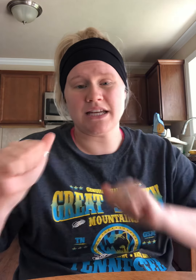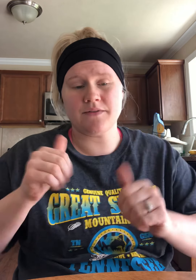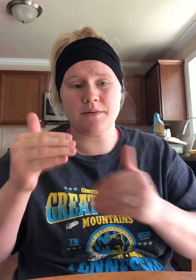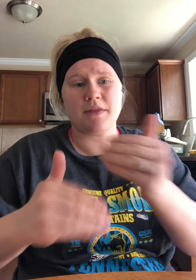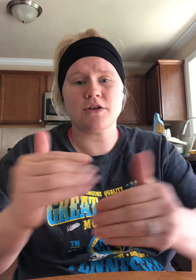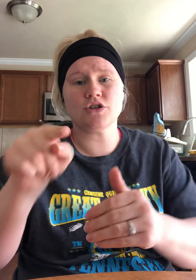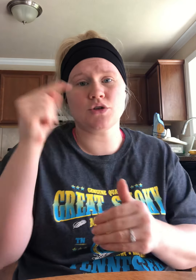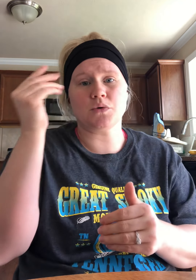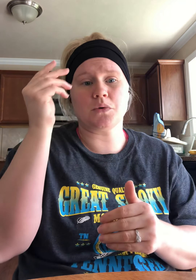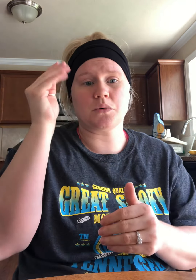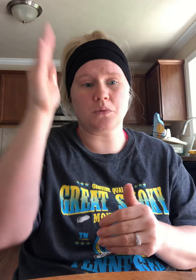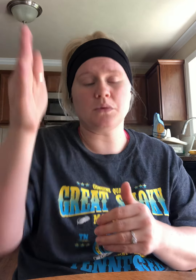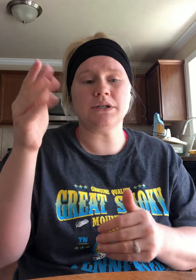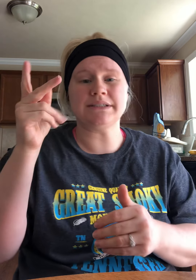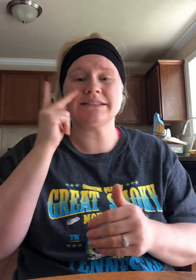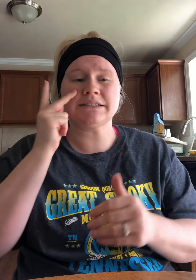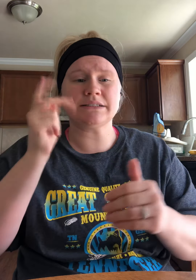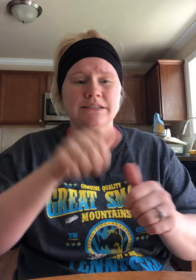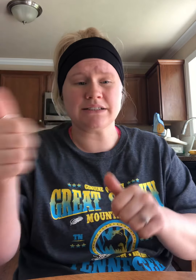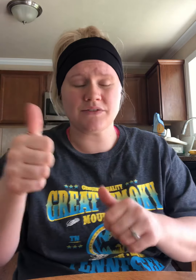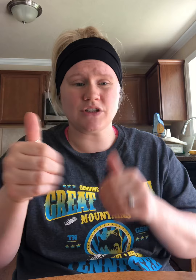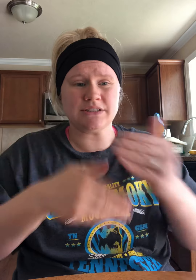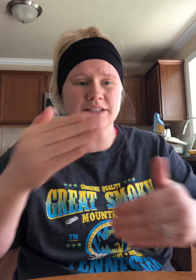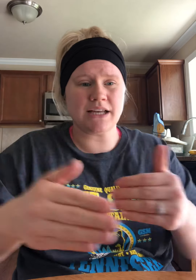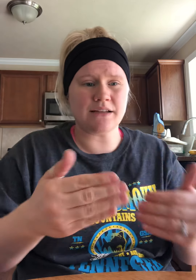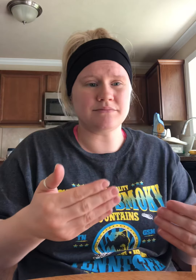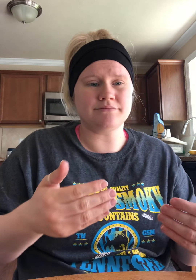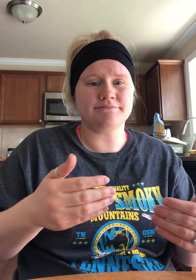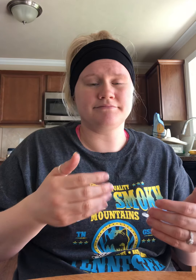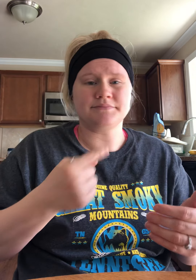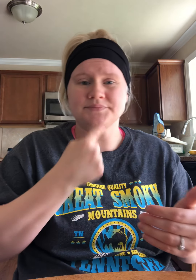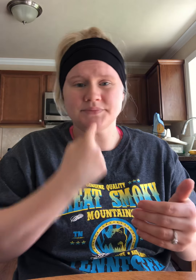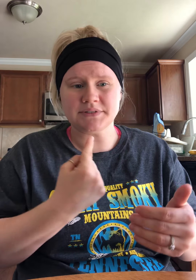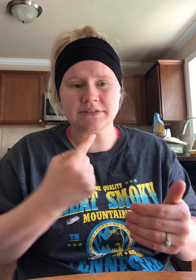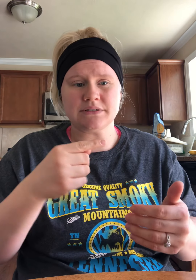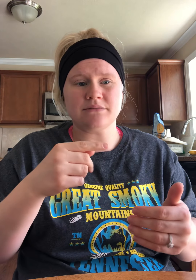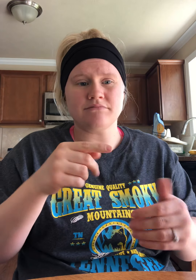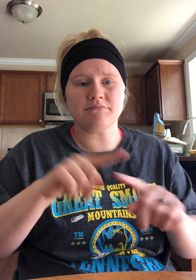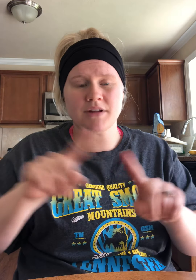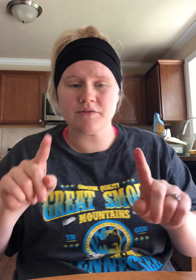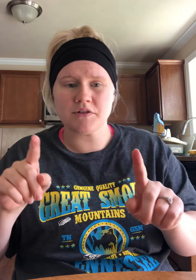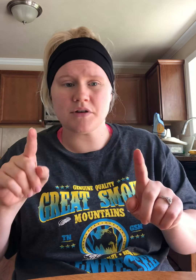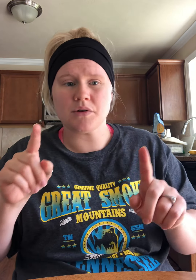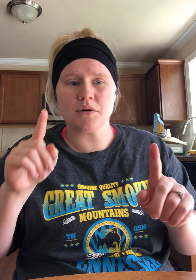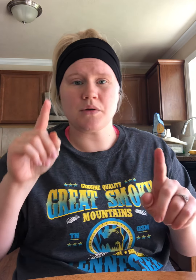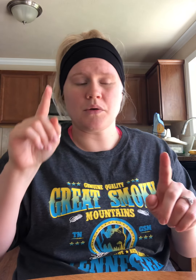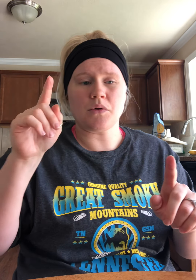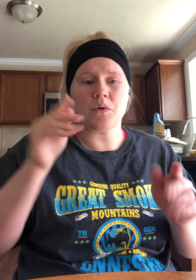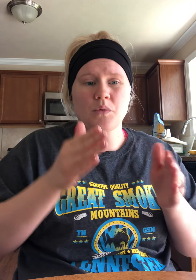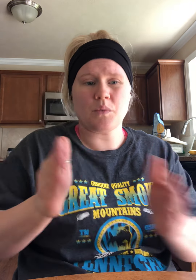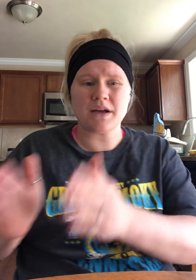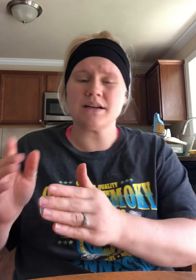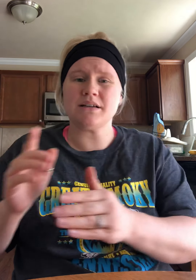steps articulated in different ways, but they all boil down to the same thing. You observe something about